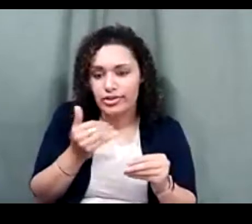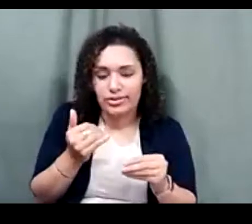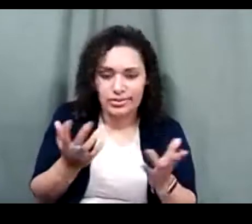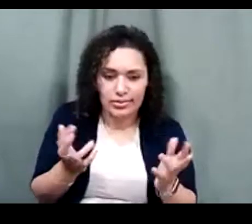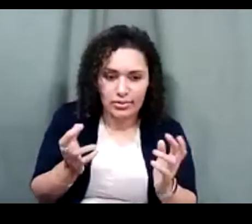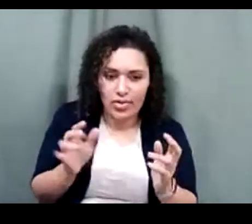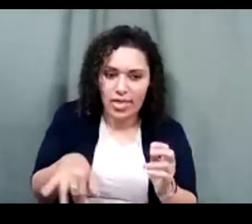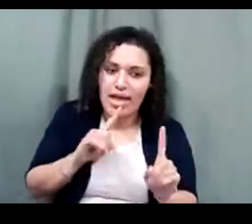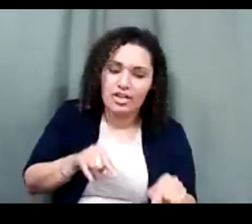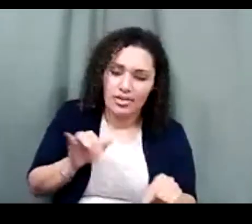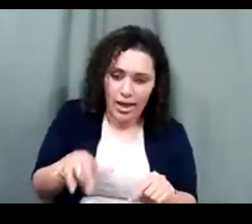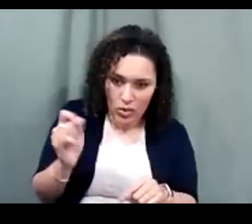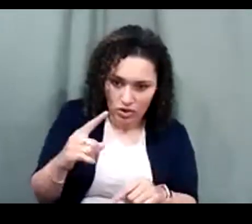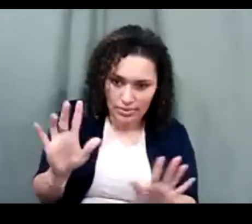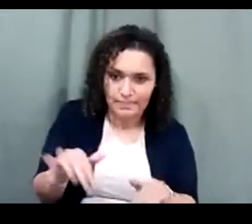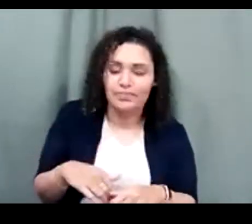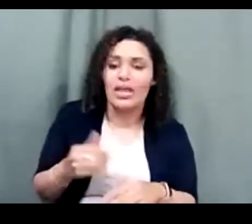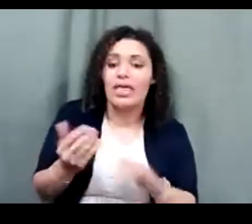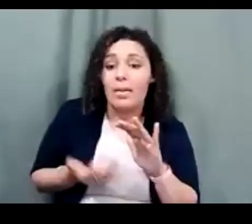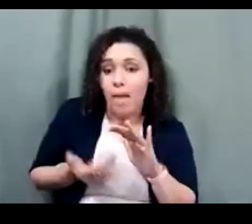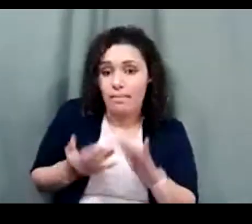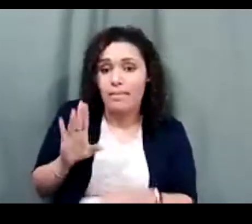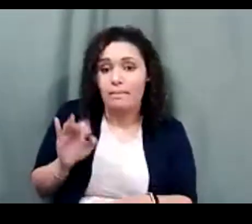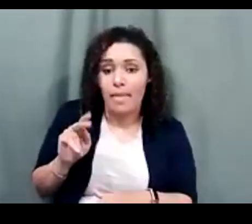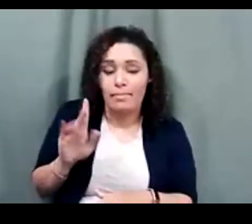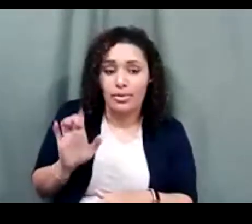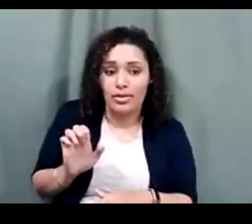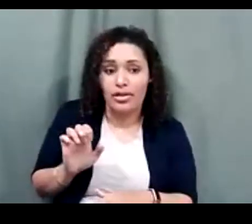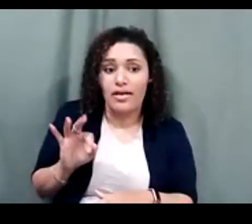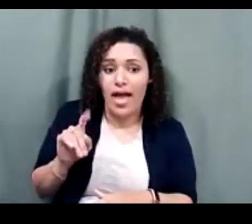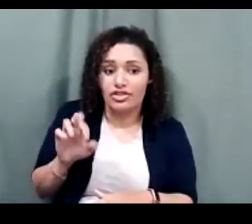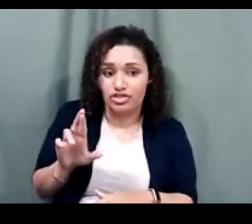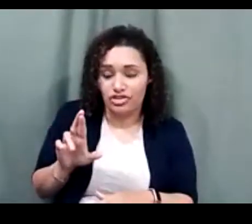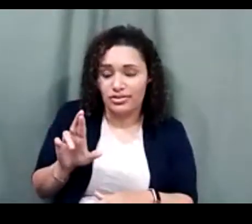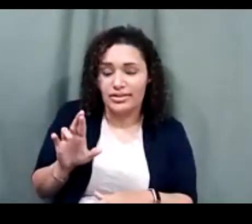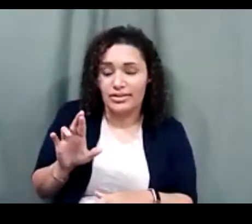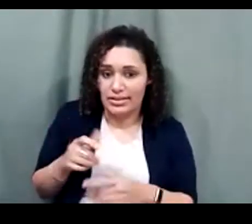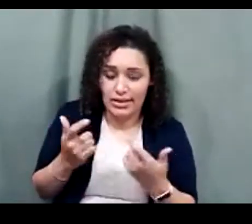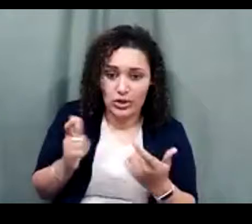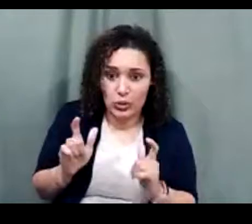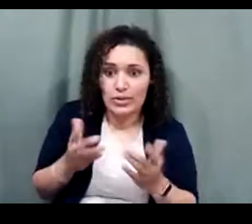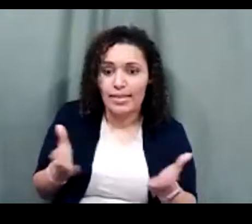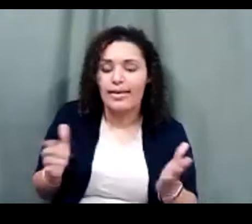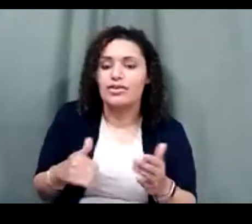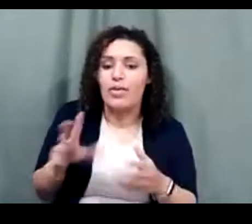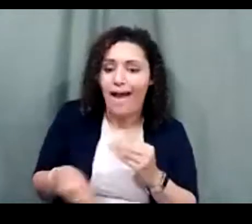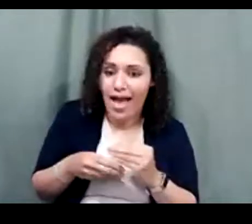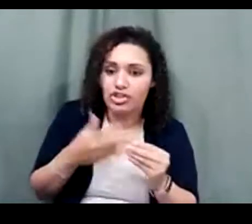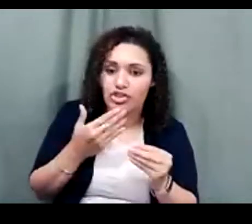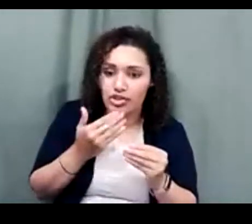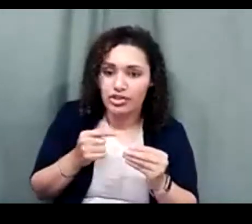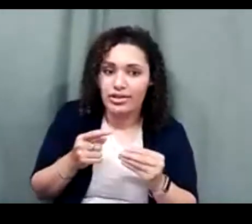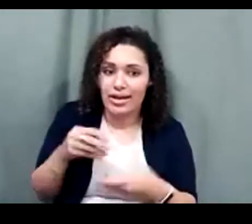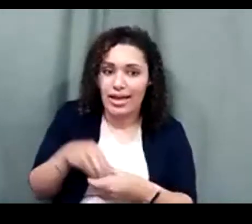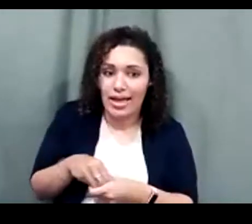question. And yeah, the bubble factor is a huge issue. So when you're adding sugar into sparkling wine in a bottle, you have to be